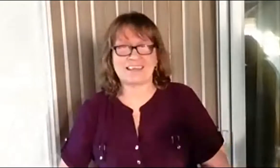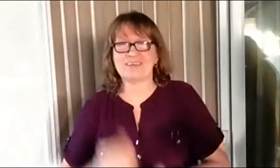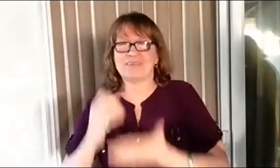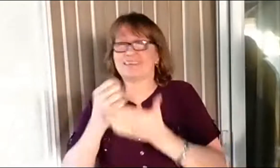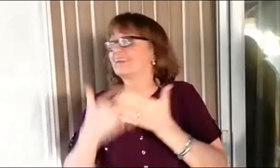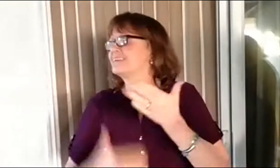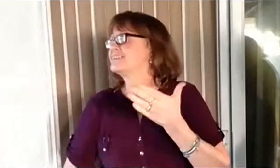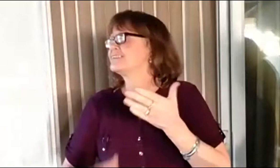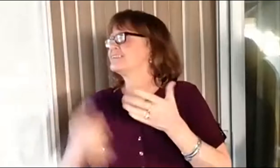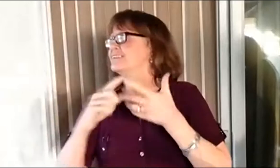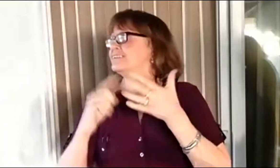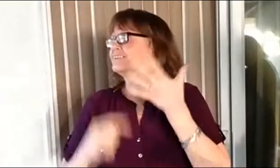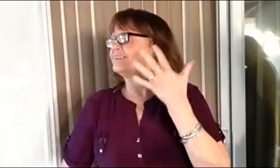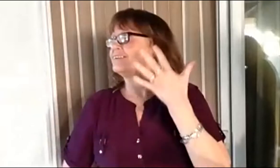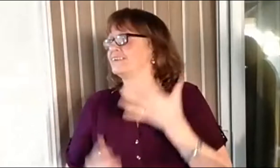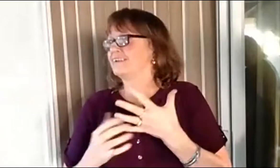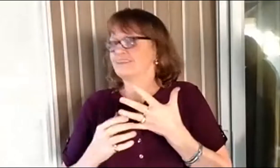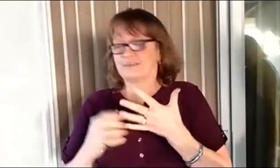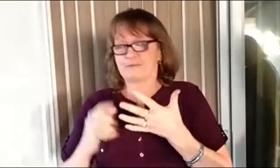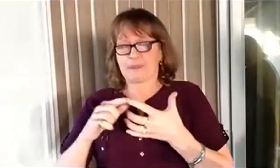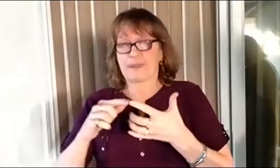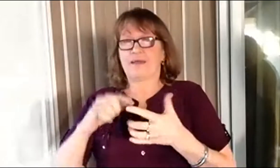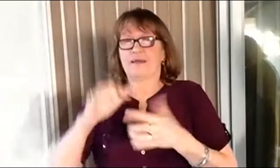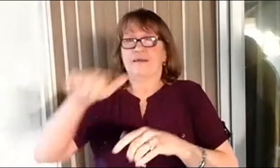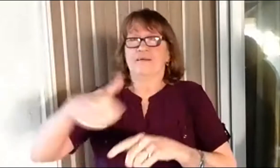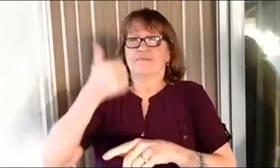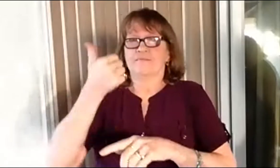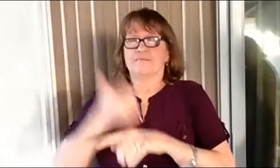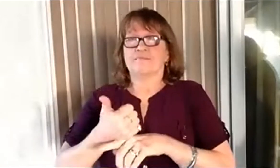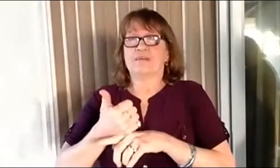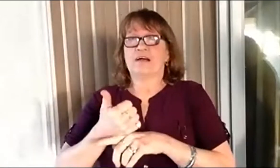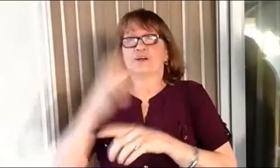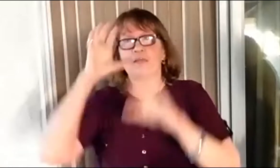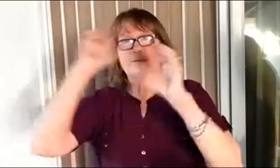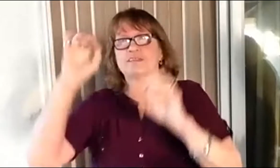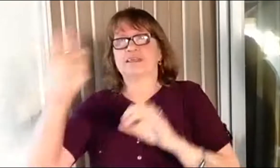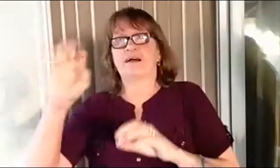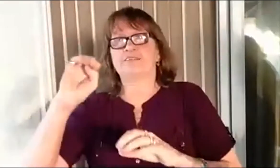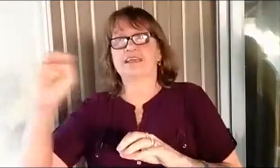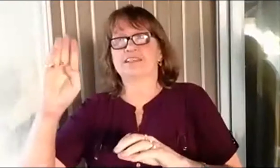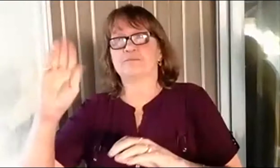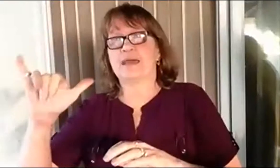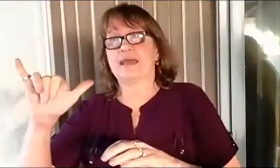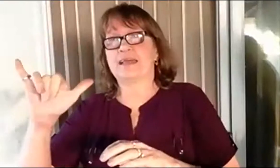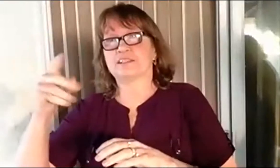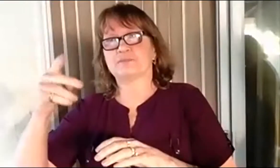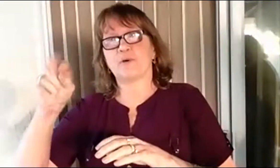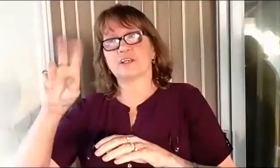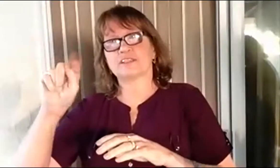wrote down and made the list. Founder and president of the East Bay Sports Club. Founder and president of the East